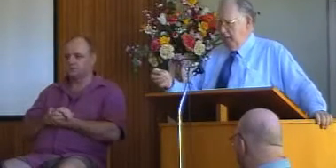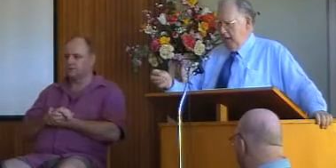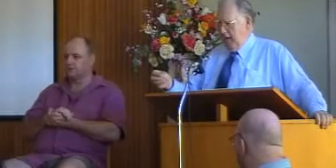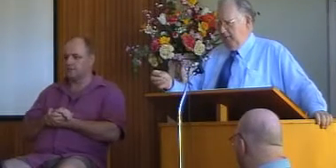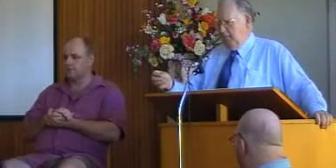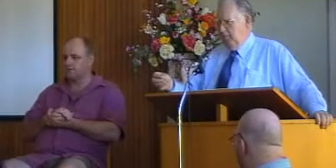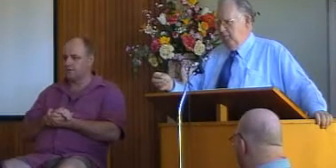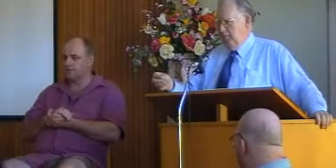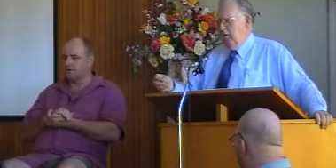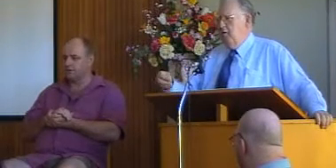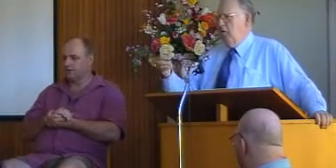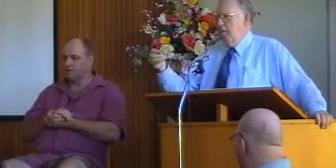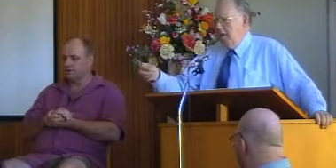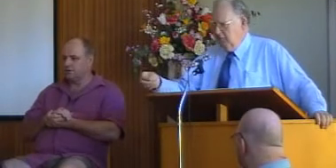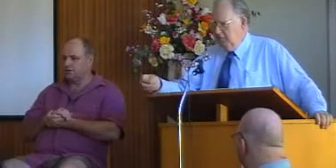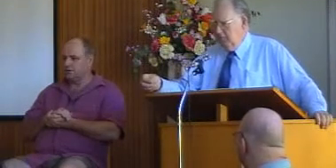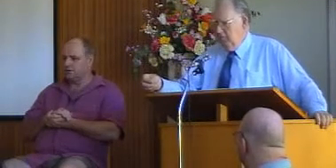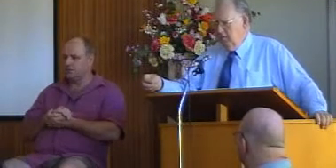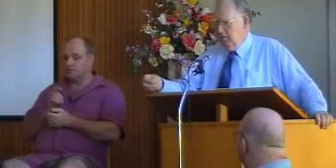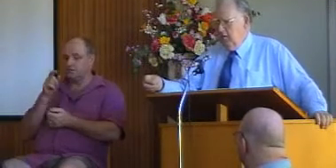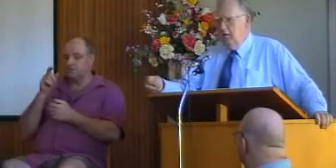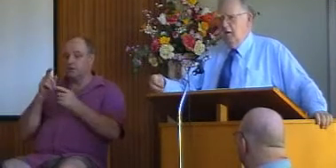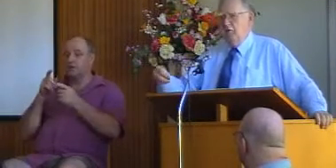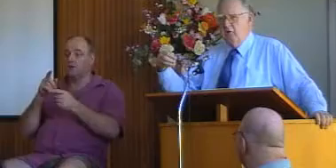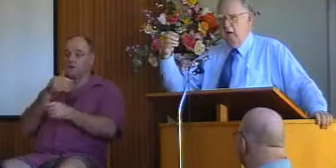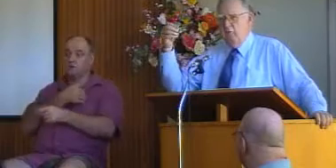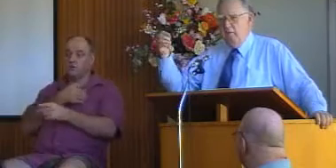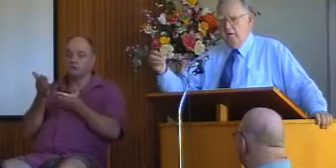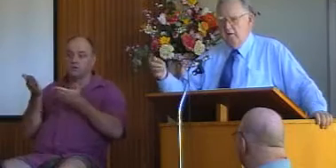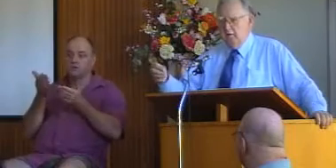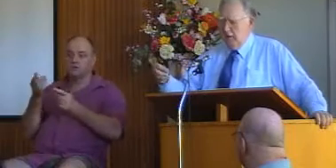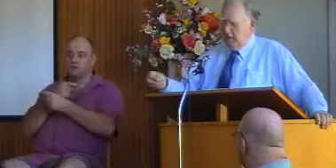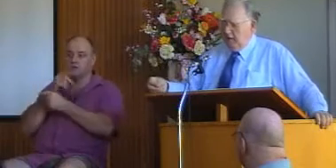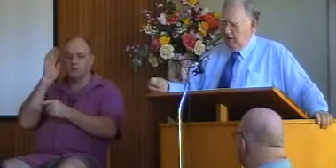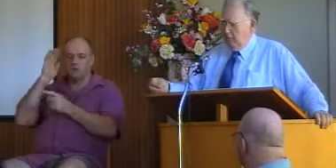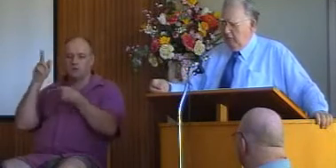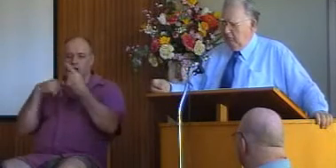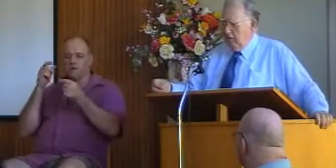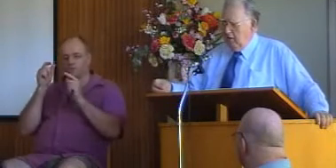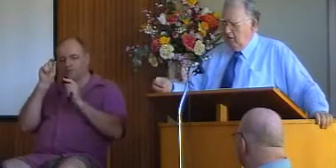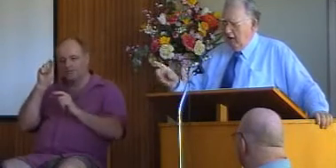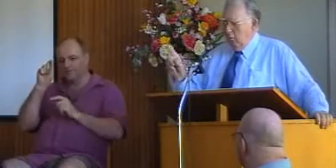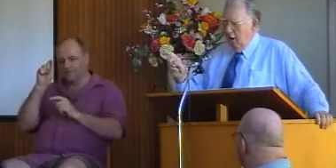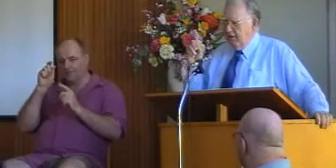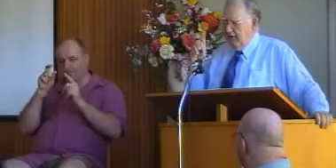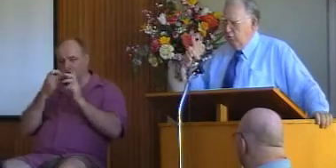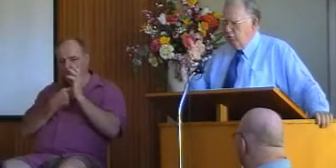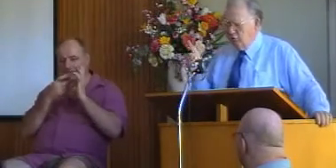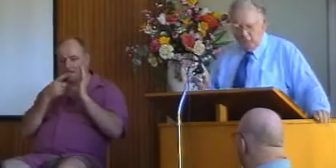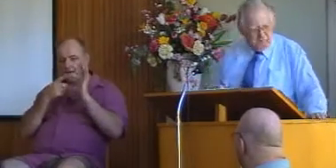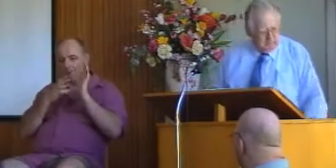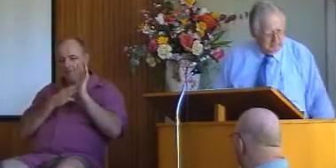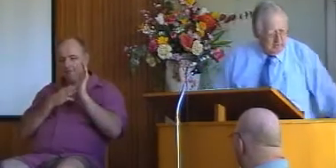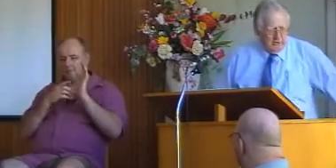a little bit about the remnant. There's still a remnant in Ethiopia. Now, whether it